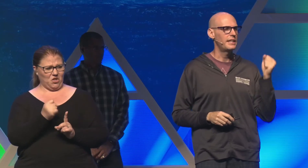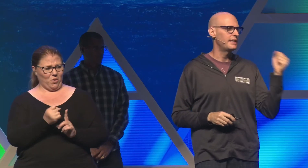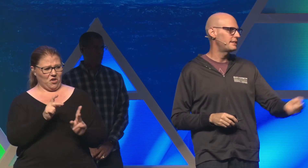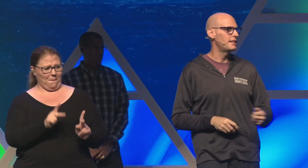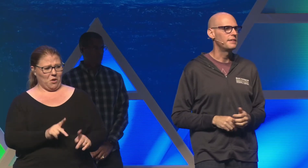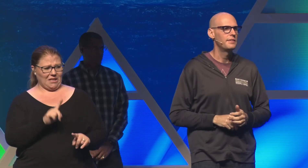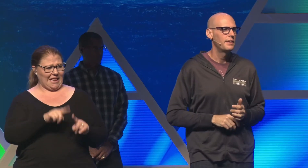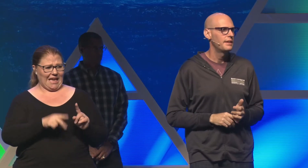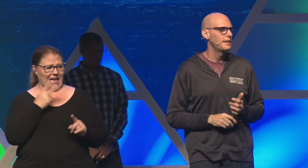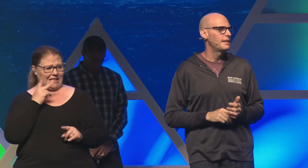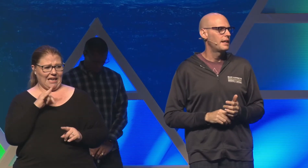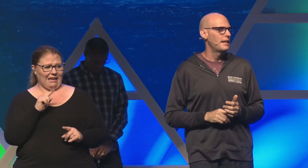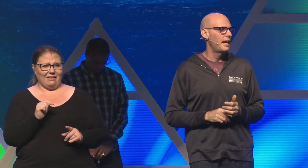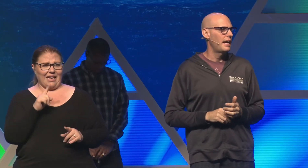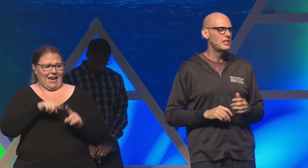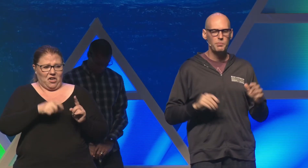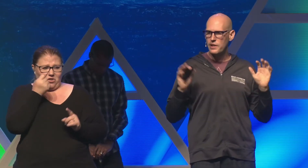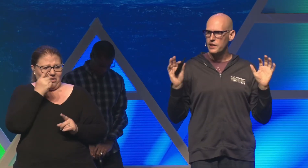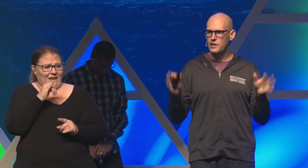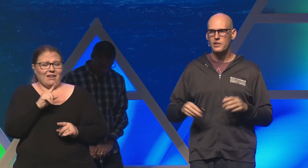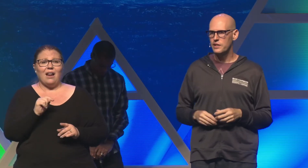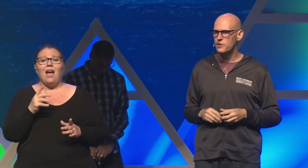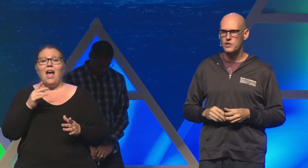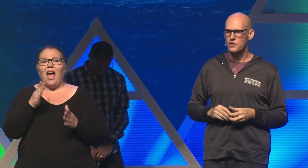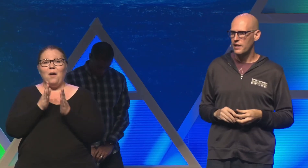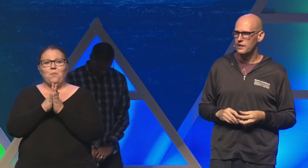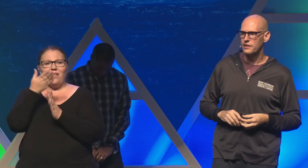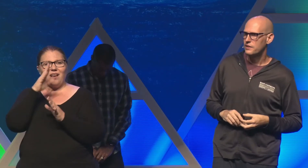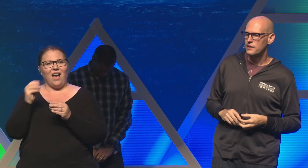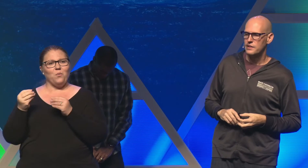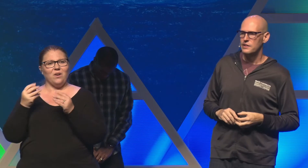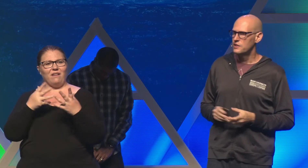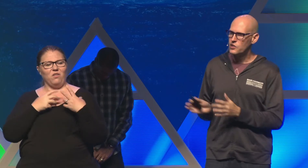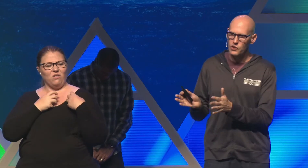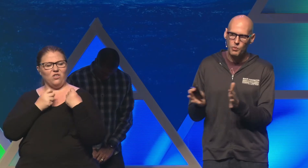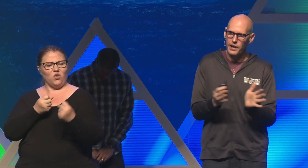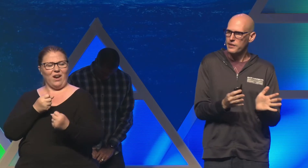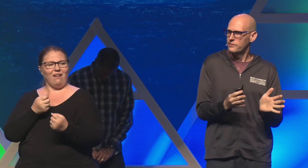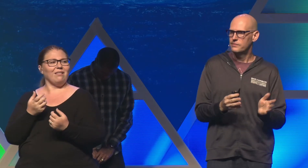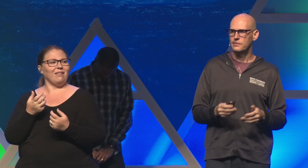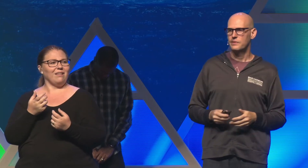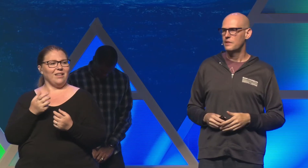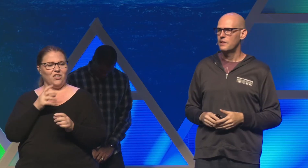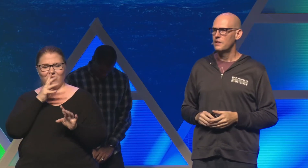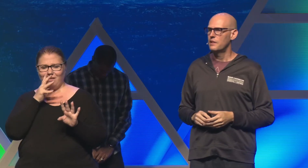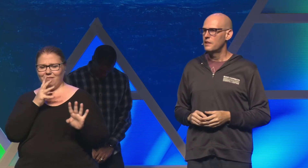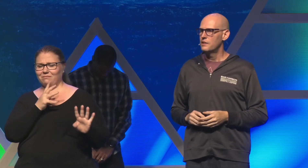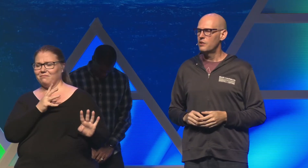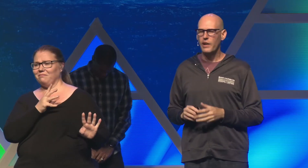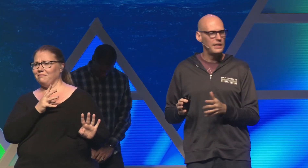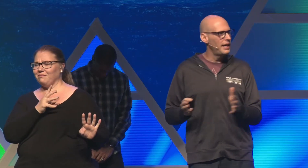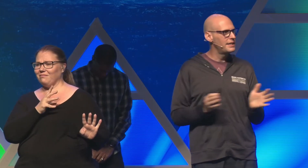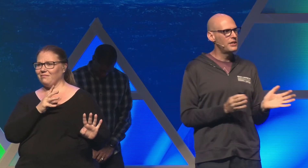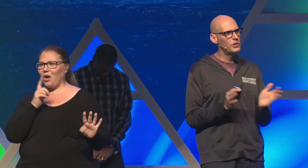person that can't see it, I just pray that God will give you the strength to turn away,